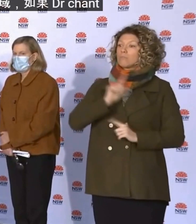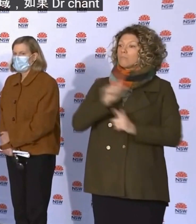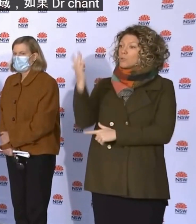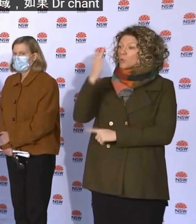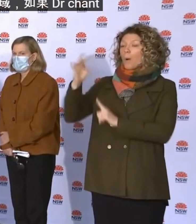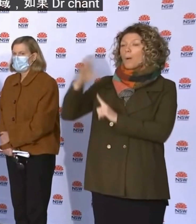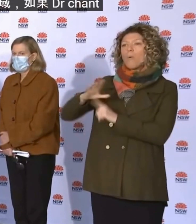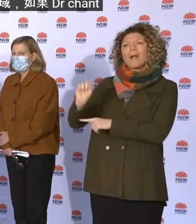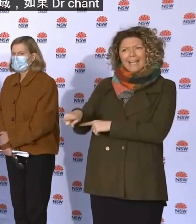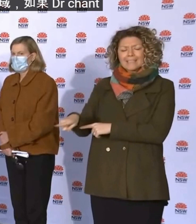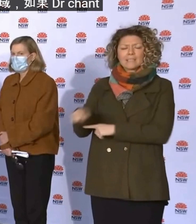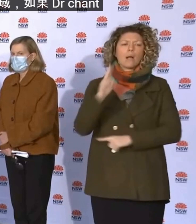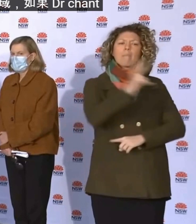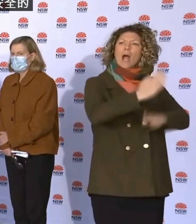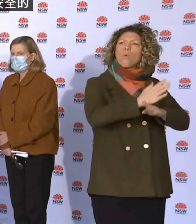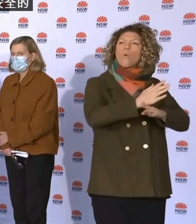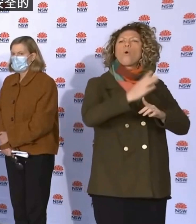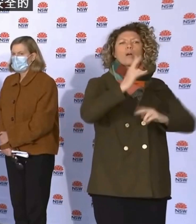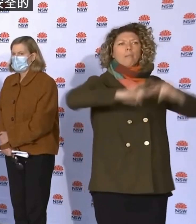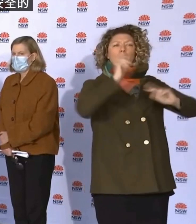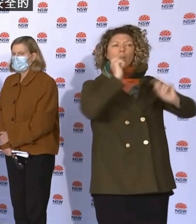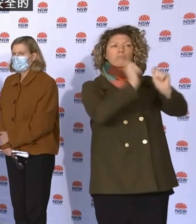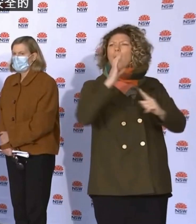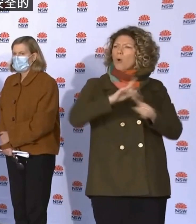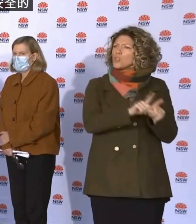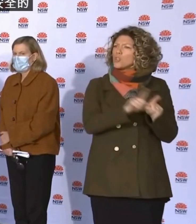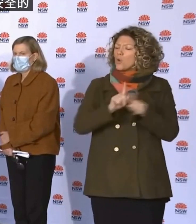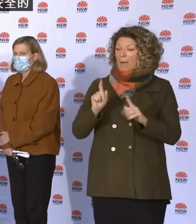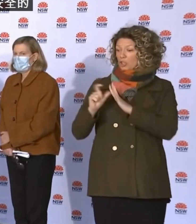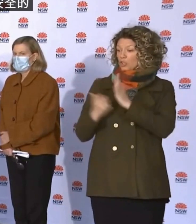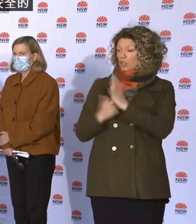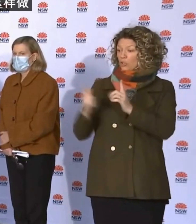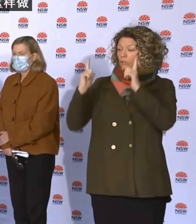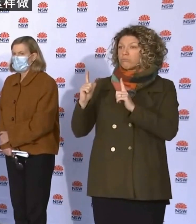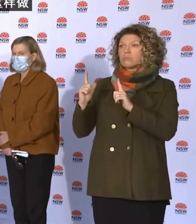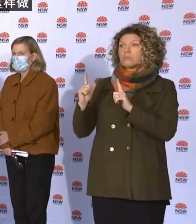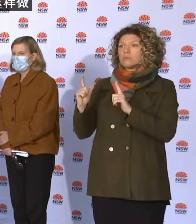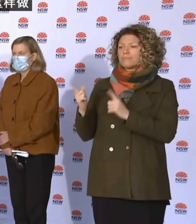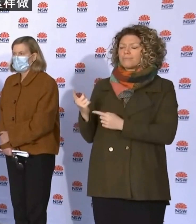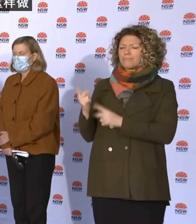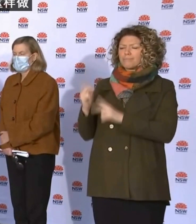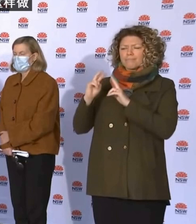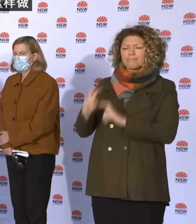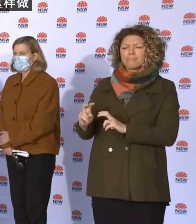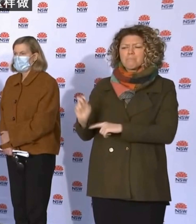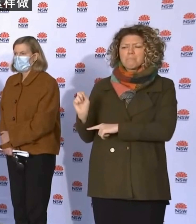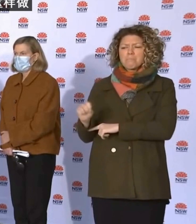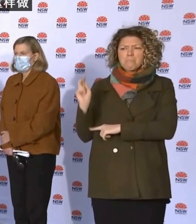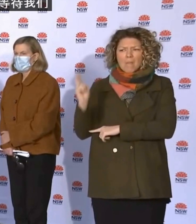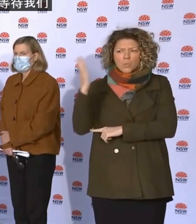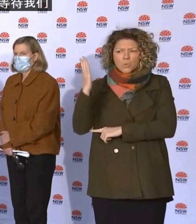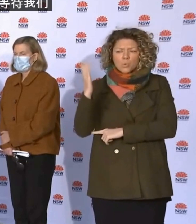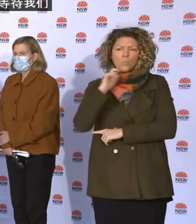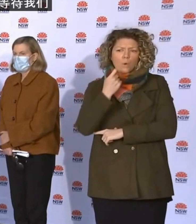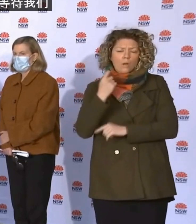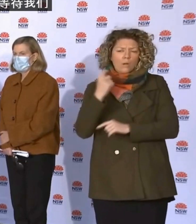is a priority area for us. And if Dr. Chant tells us it's safe to have face-to-face learning come back on the 2nd of August, we will do that.